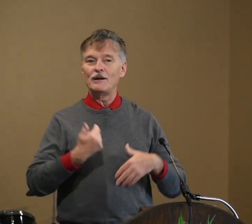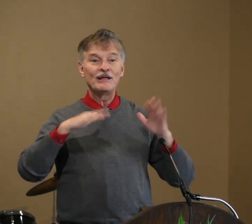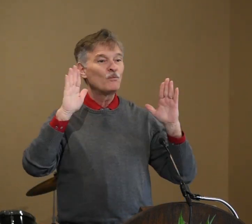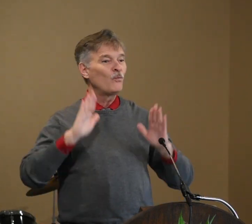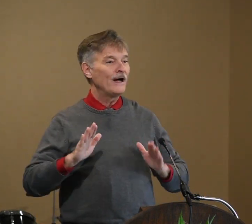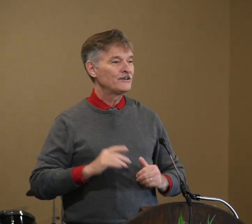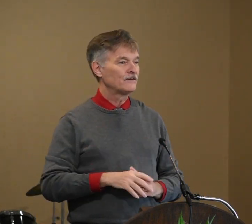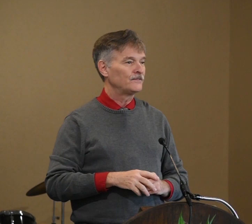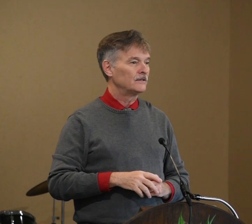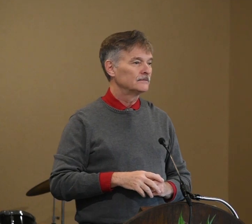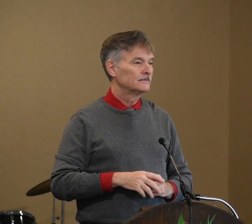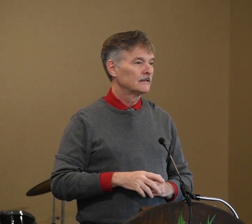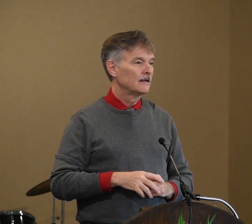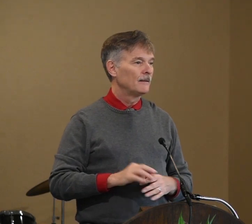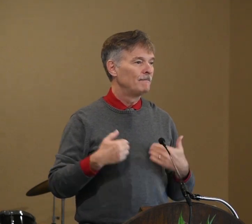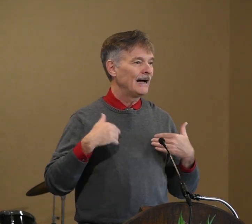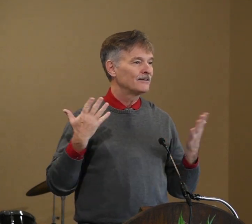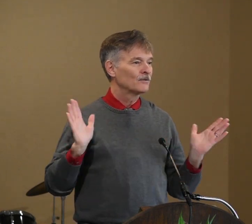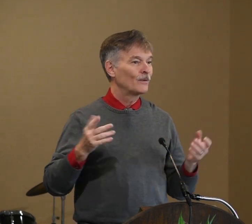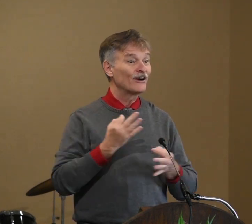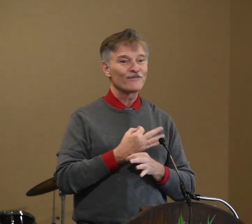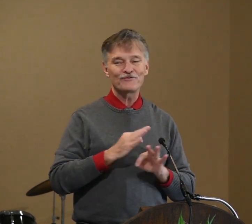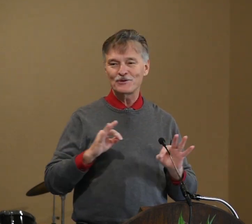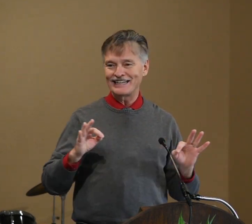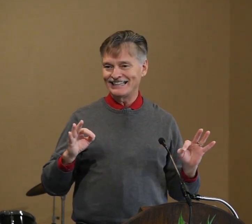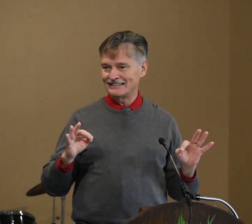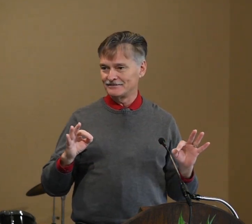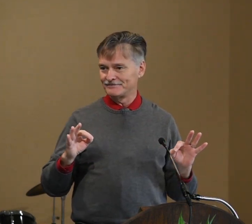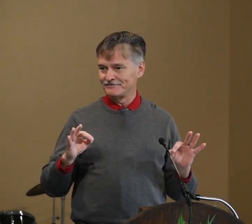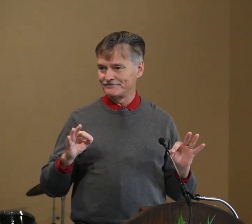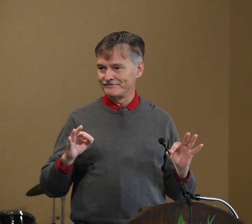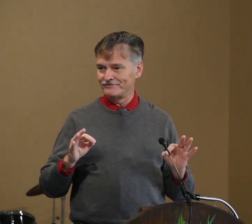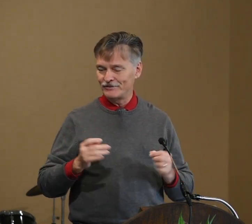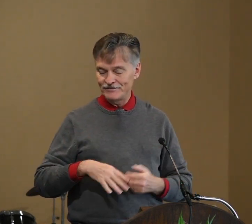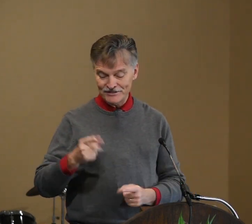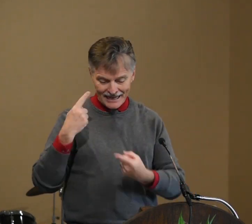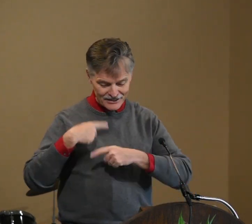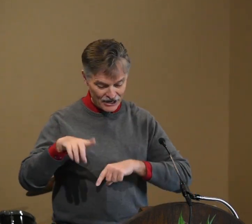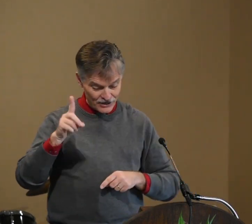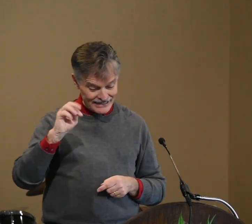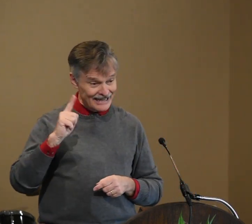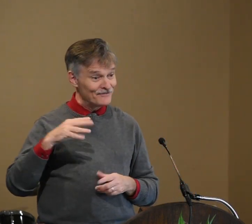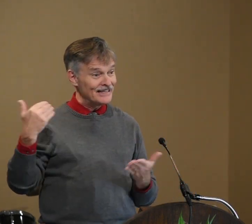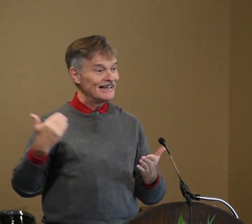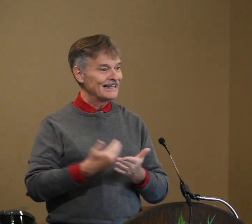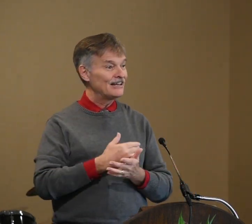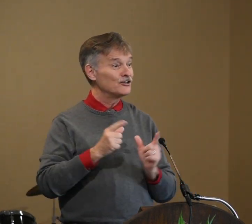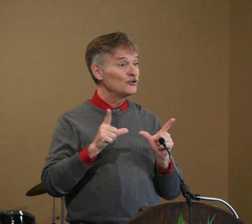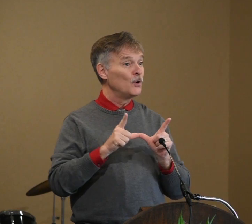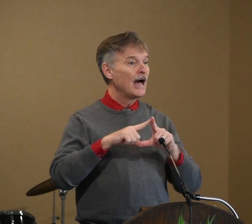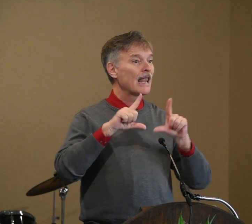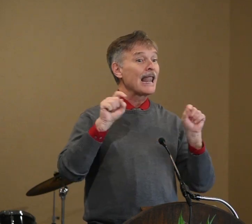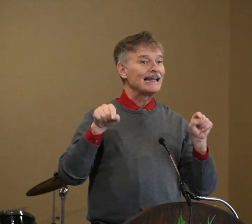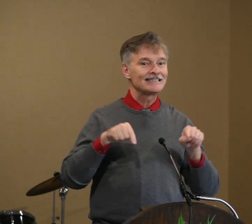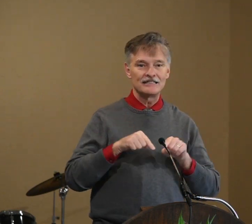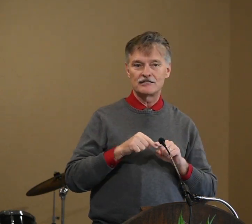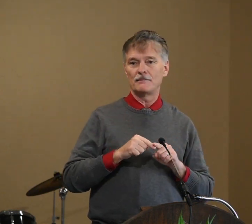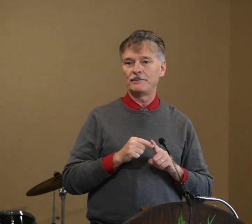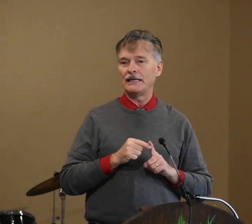been wonderful. But we are free. We just got to go to DMV and get new license